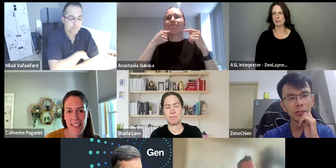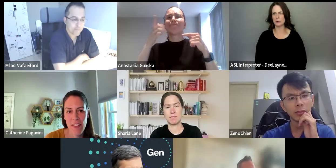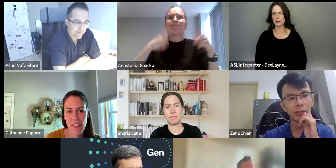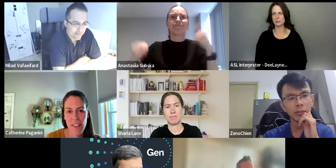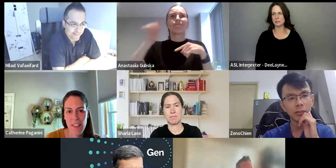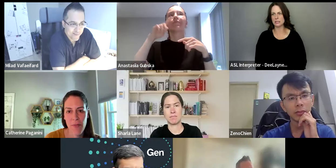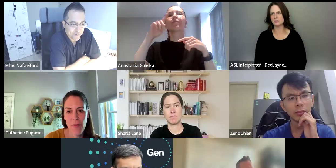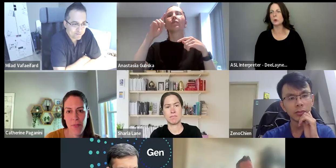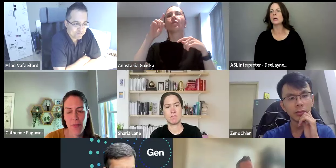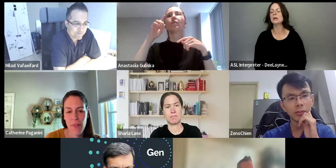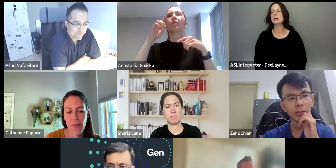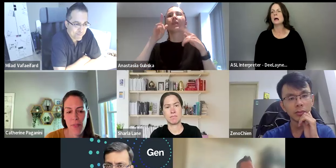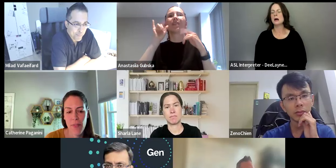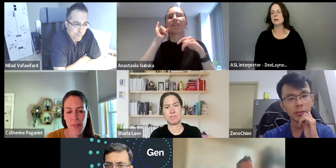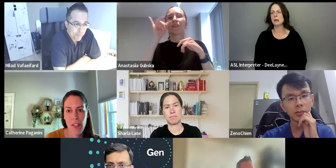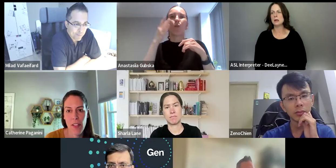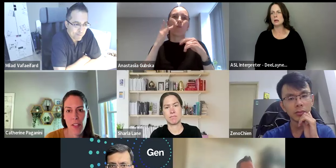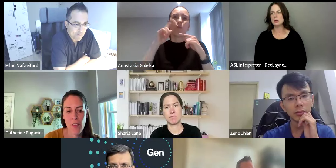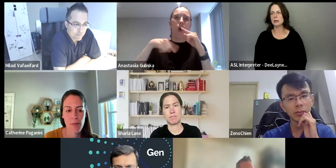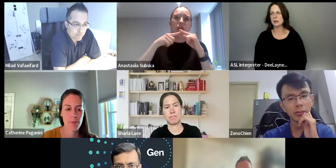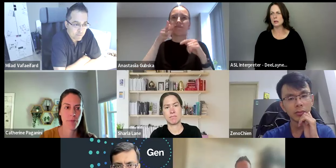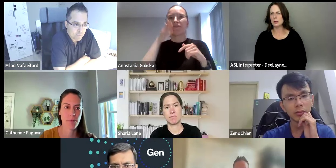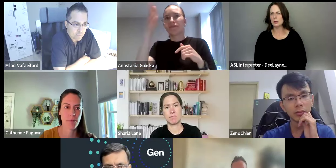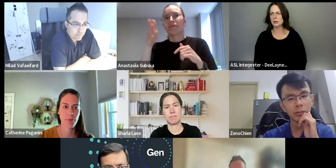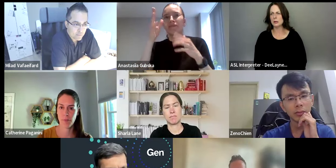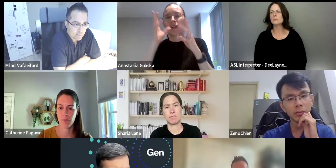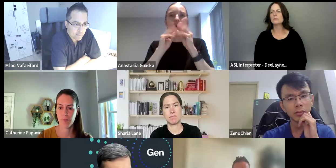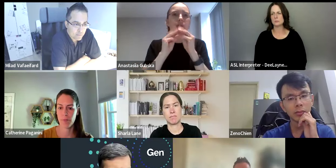wanted to add before I cede the floor.